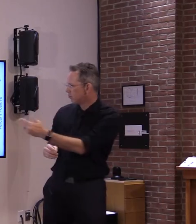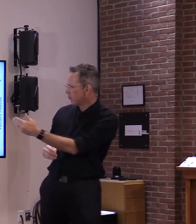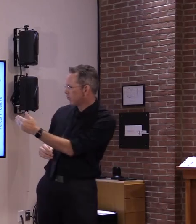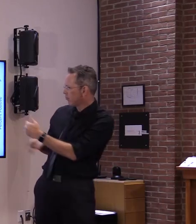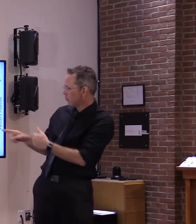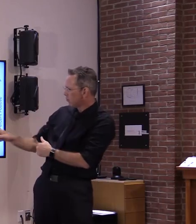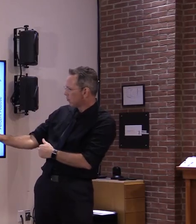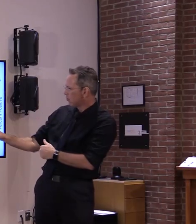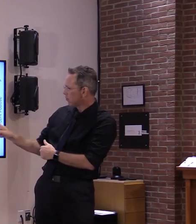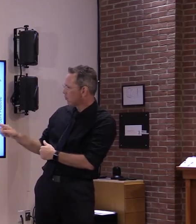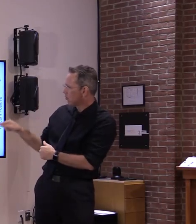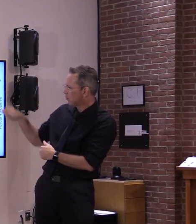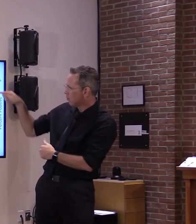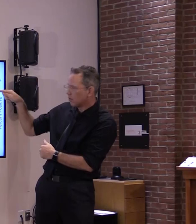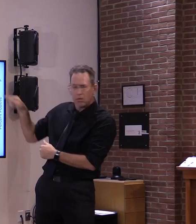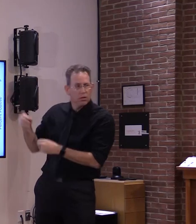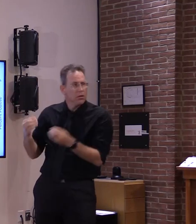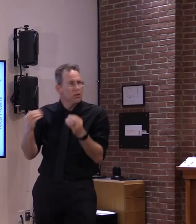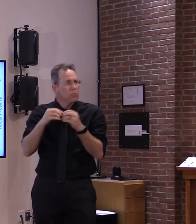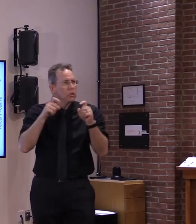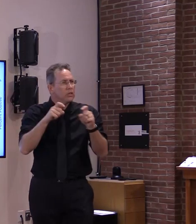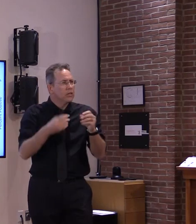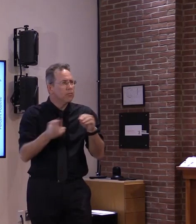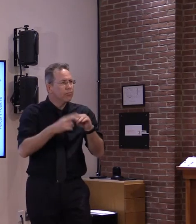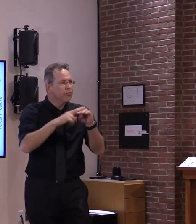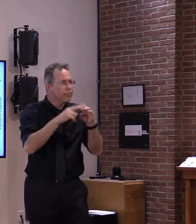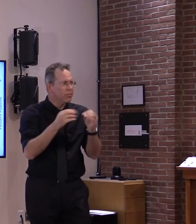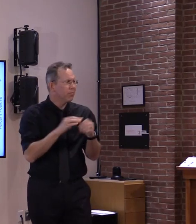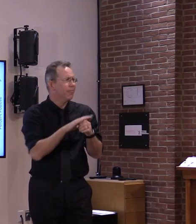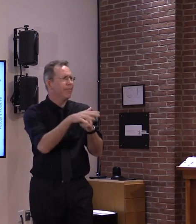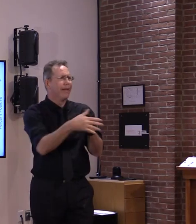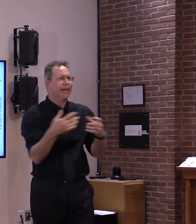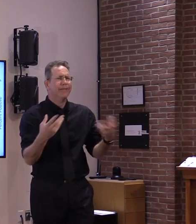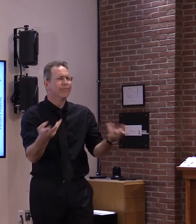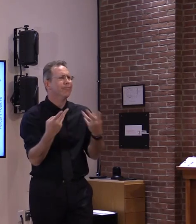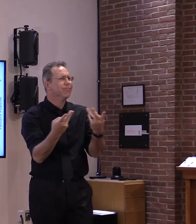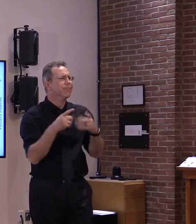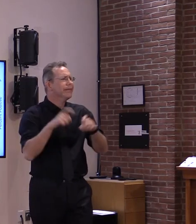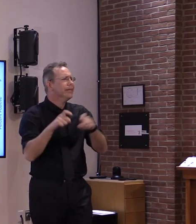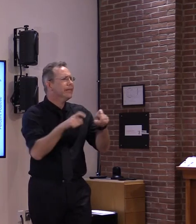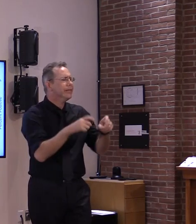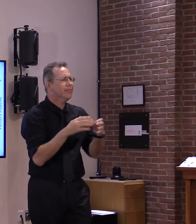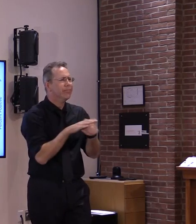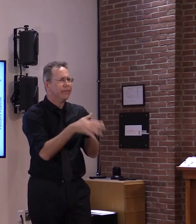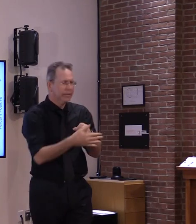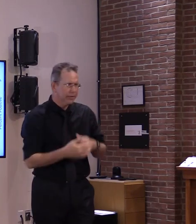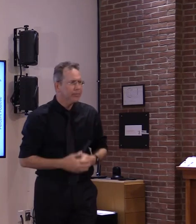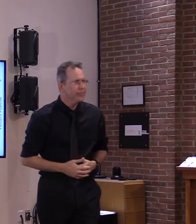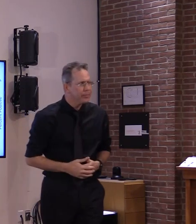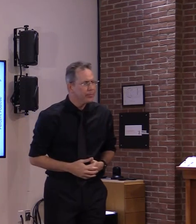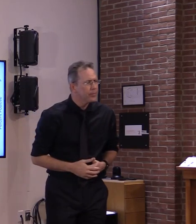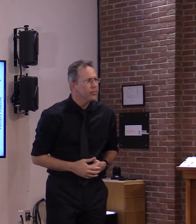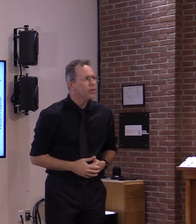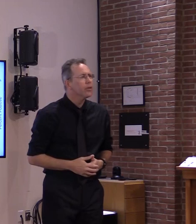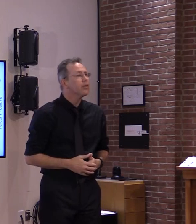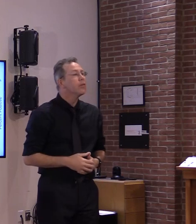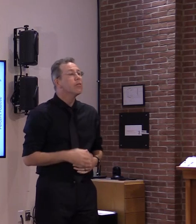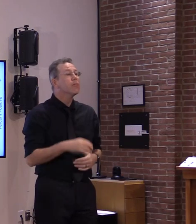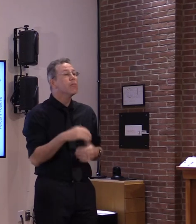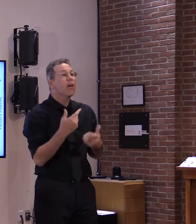an exuberant amount of testing, so that any change in the positivity rate is not because we've changed